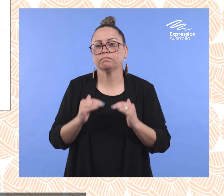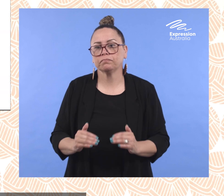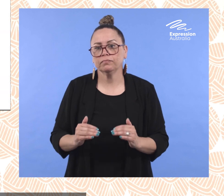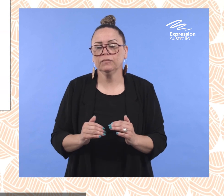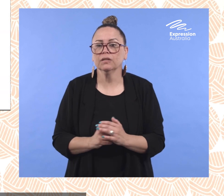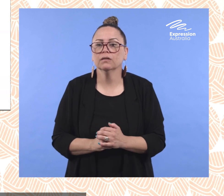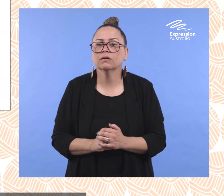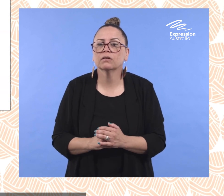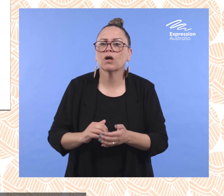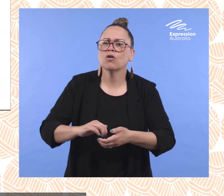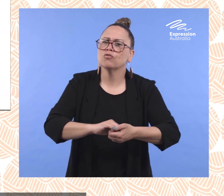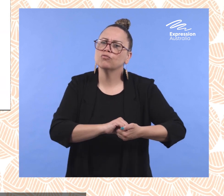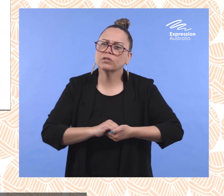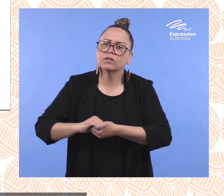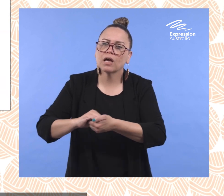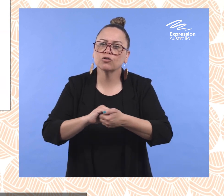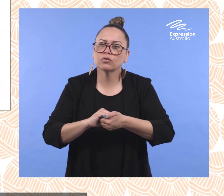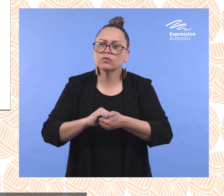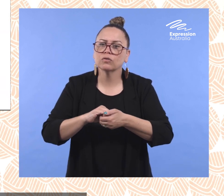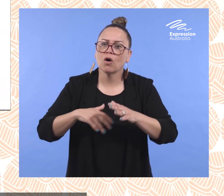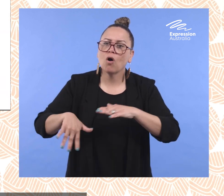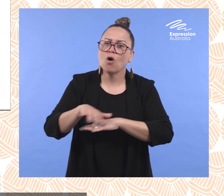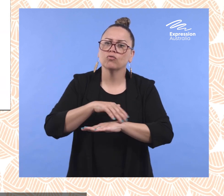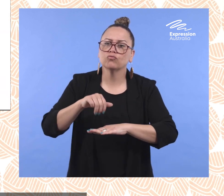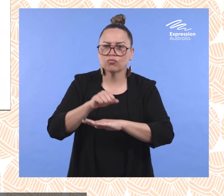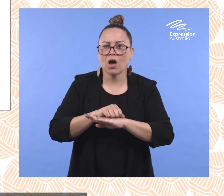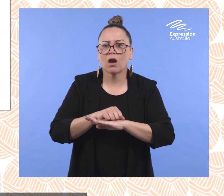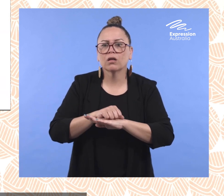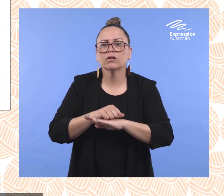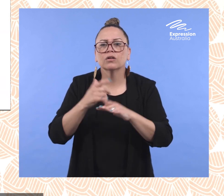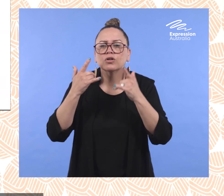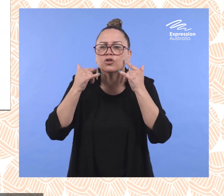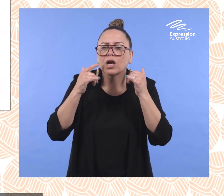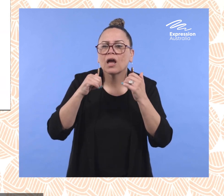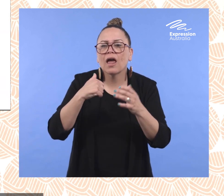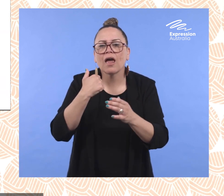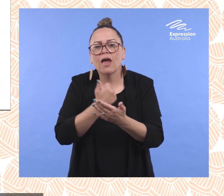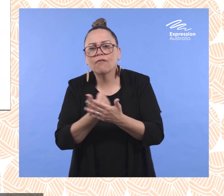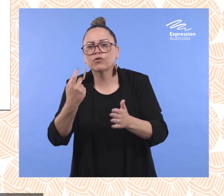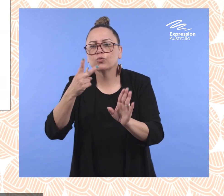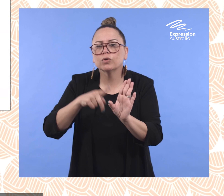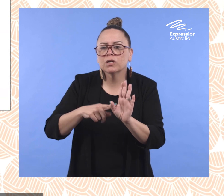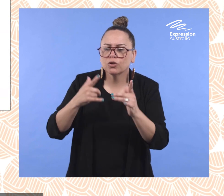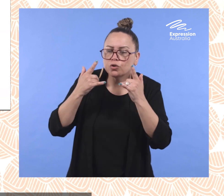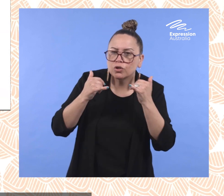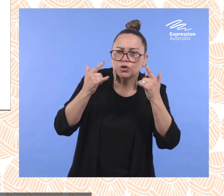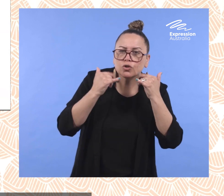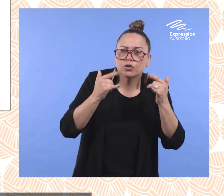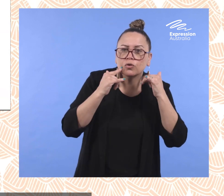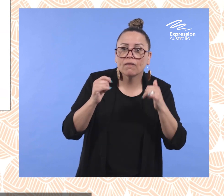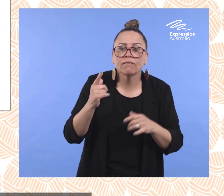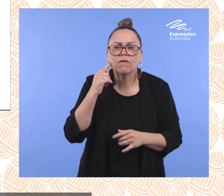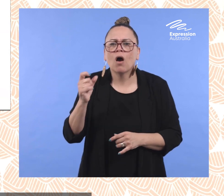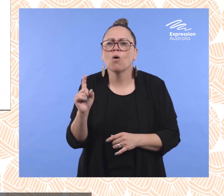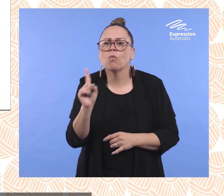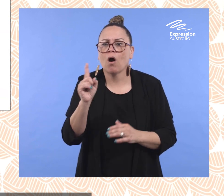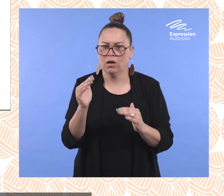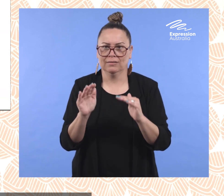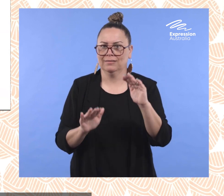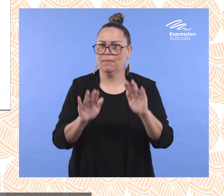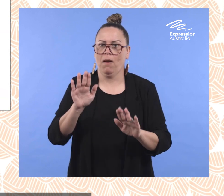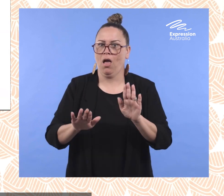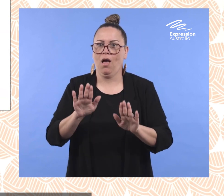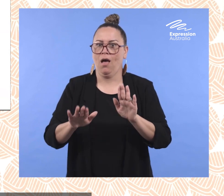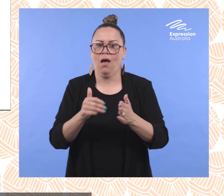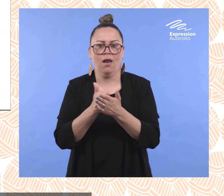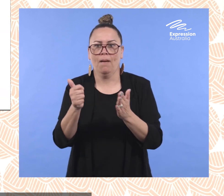Otherwise, there's the Reconciliation Australia. They do a reconciliation barometer every 2 years. And they also found